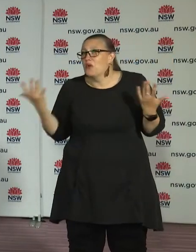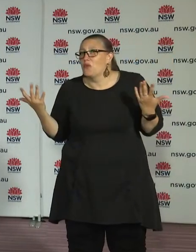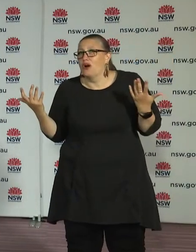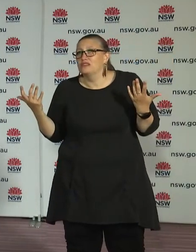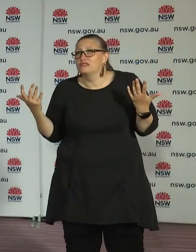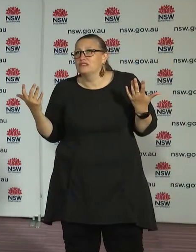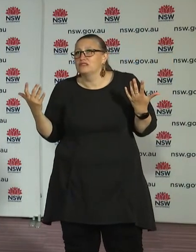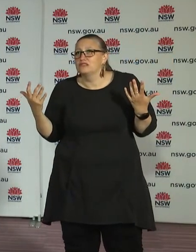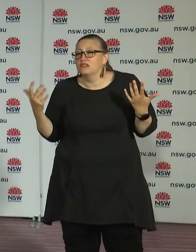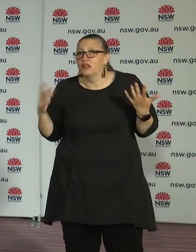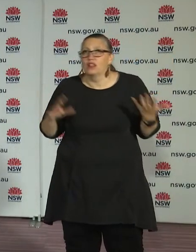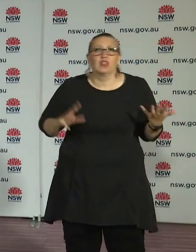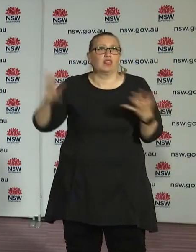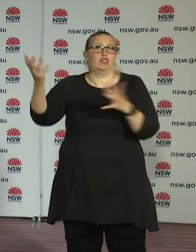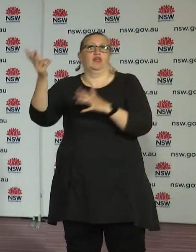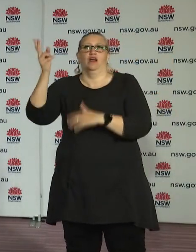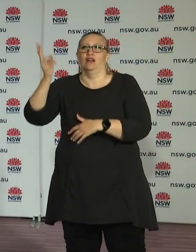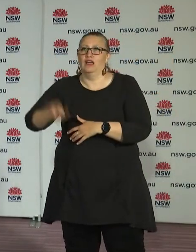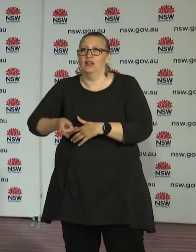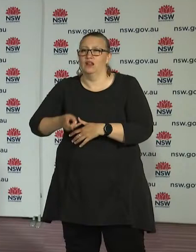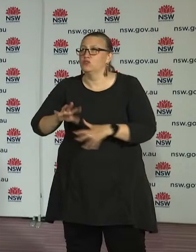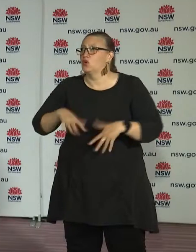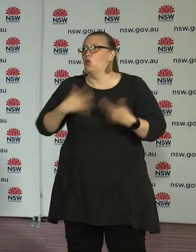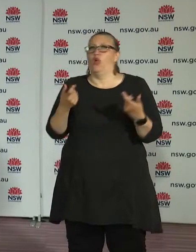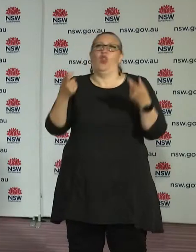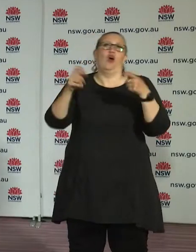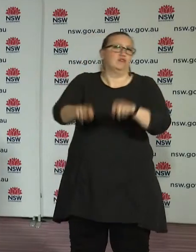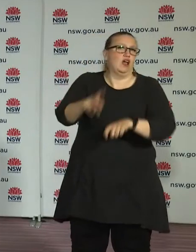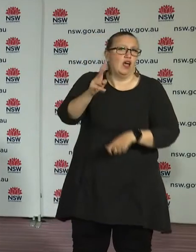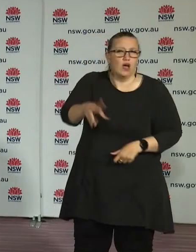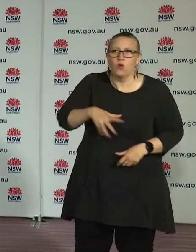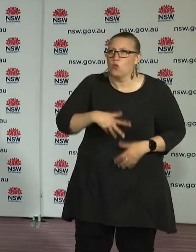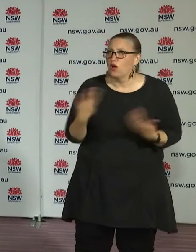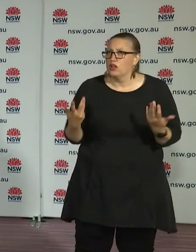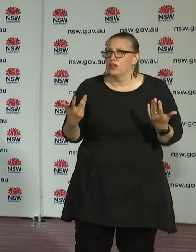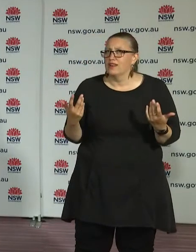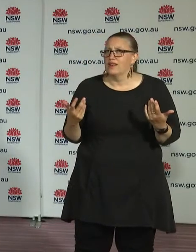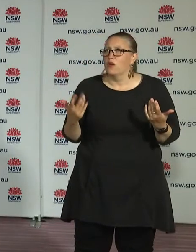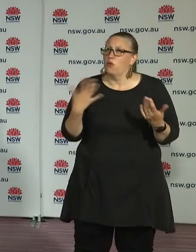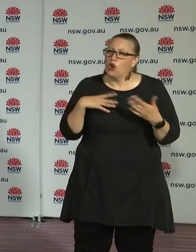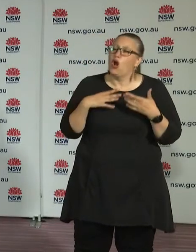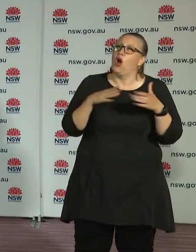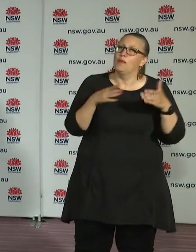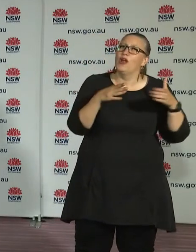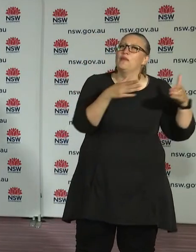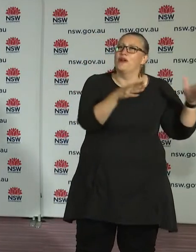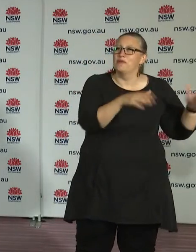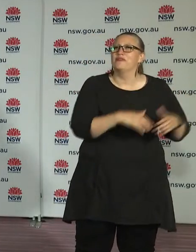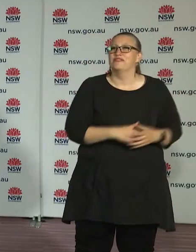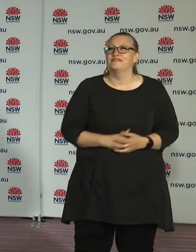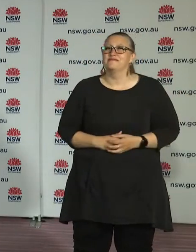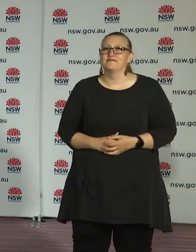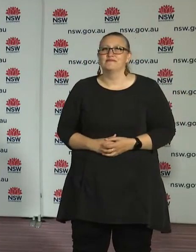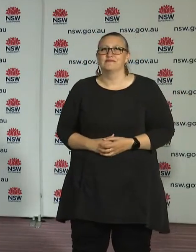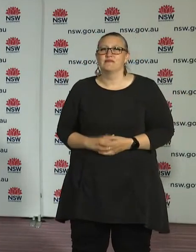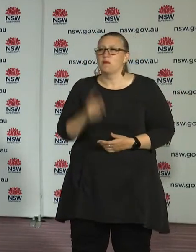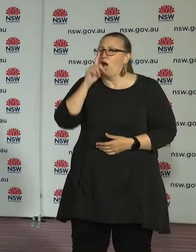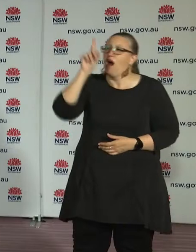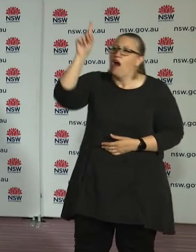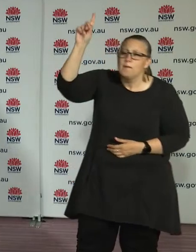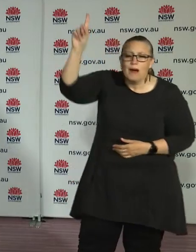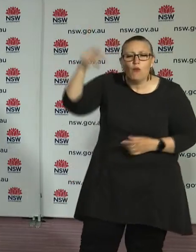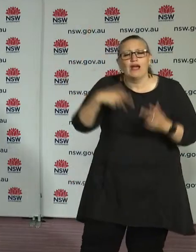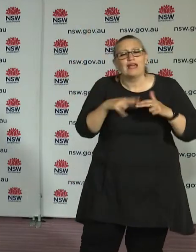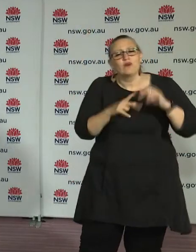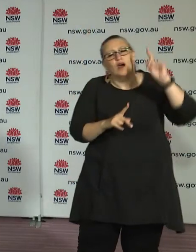I'm confident that this will happen. And sure, people can talk about the exceptions and what may or may